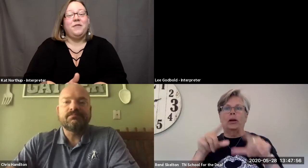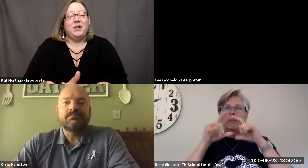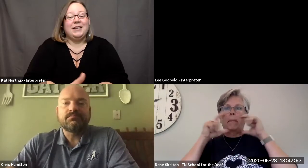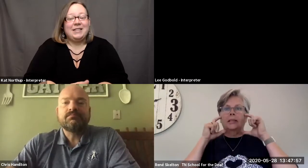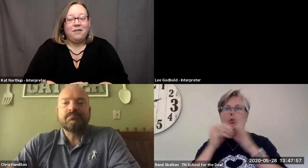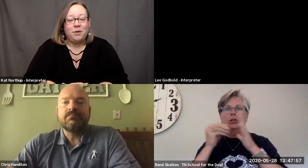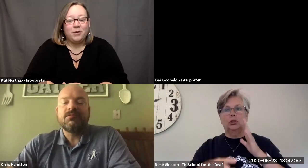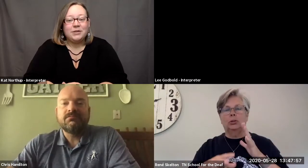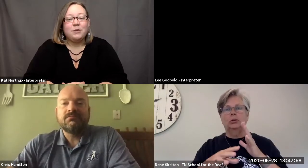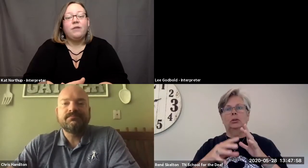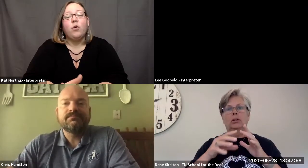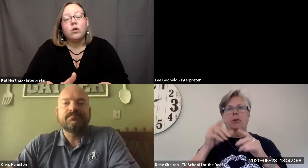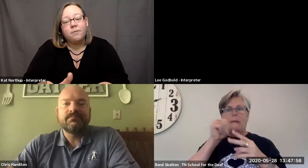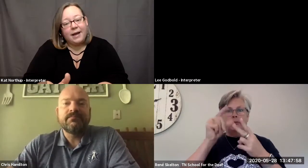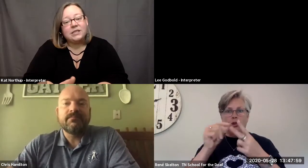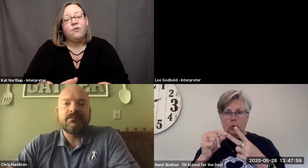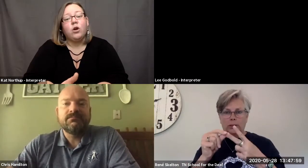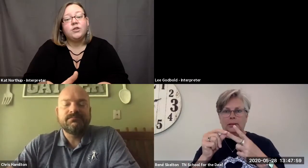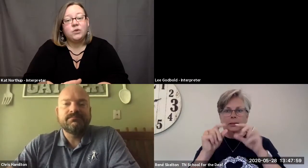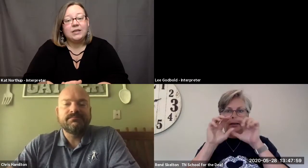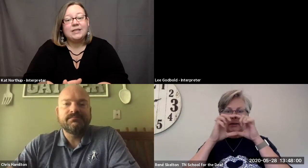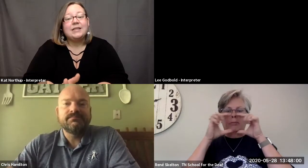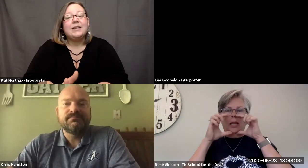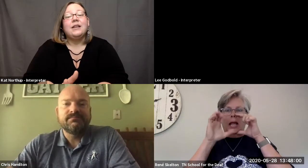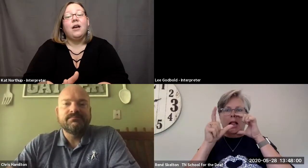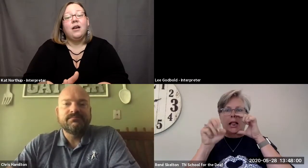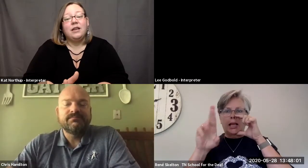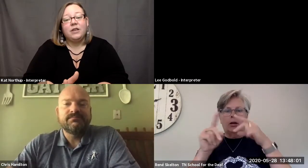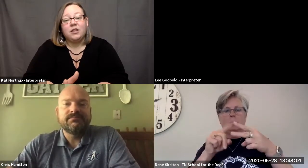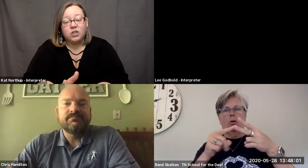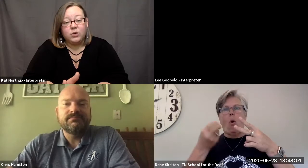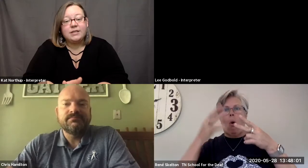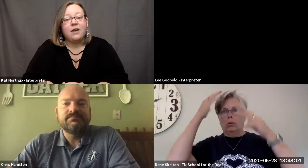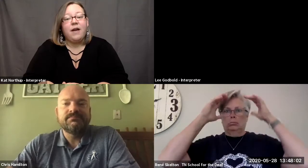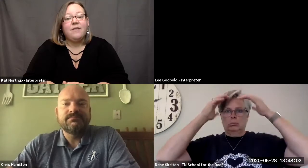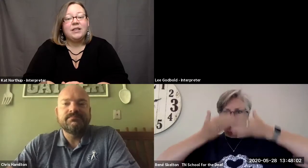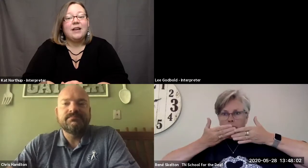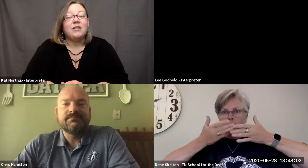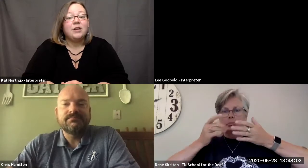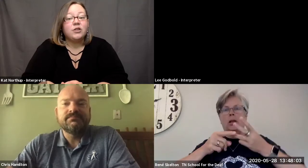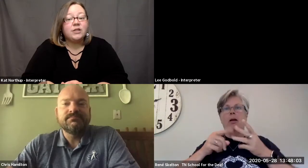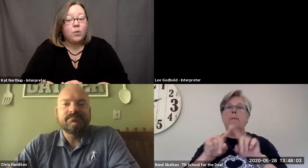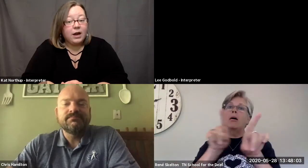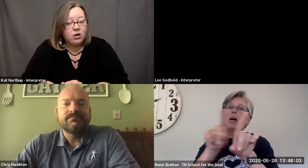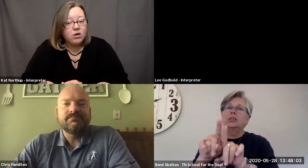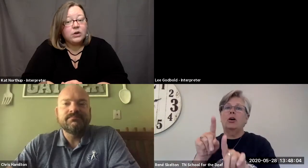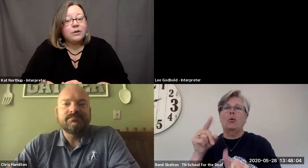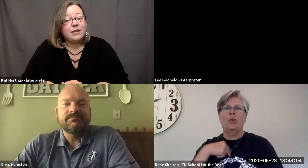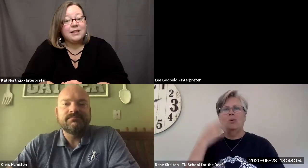various staff members, and we've ordered masks for our students, giving the choice of having that clear square within the